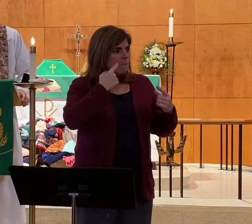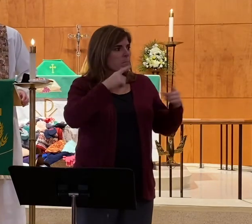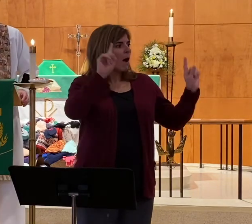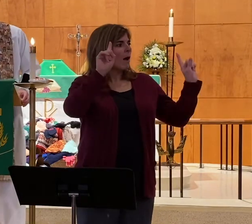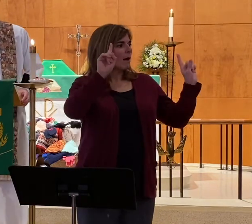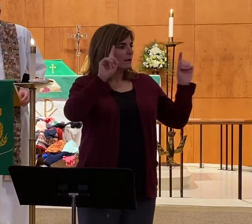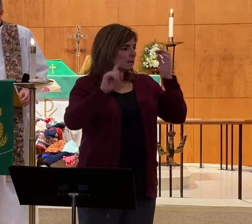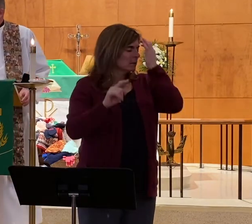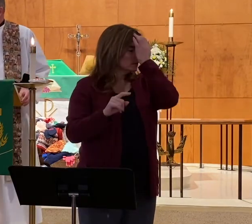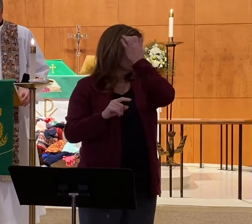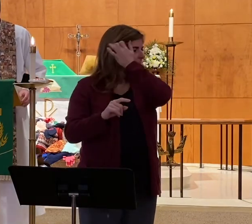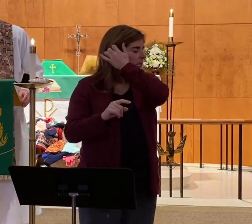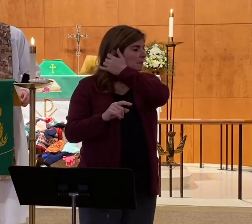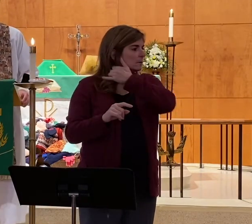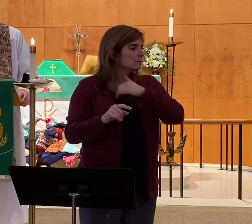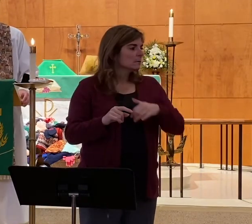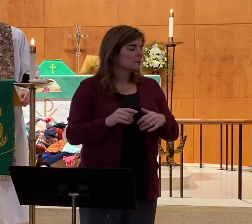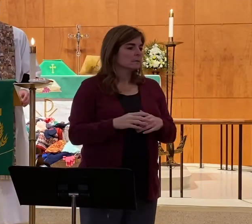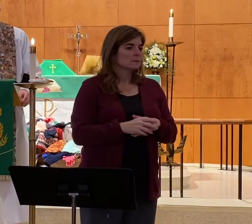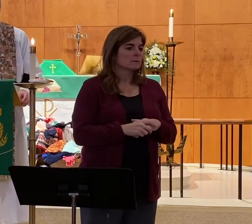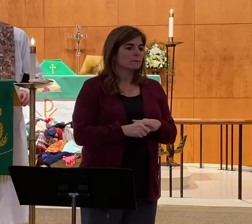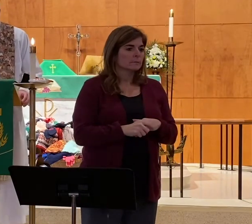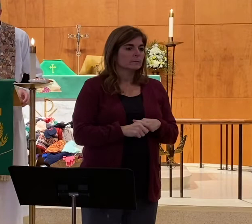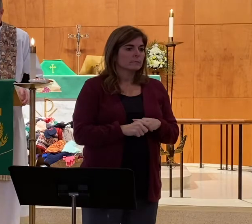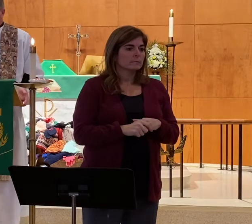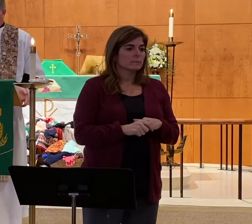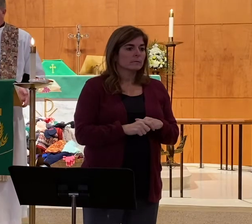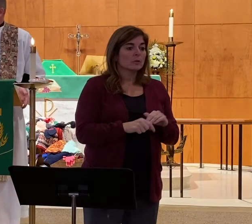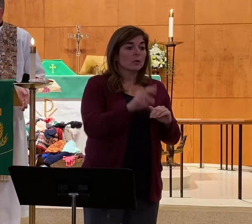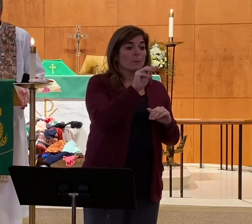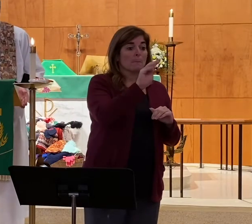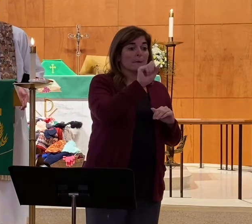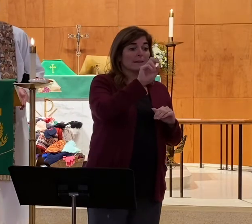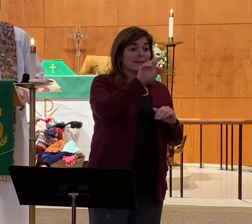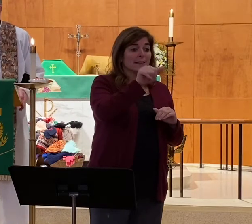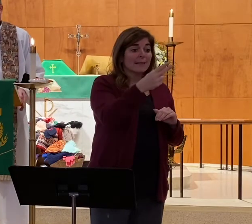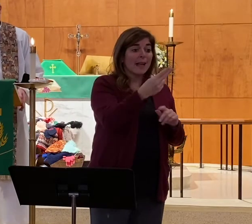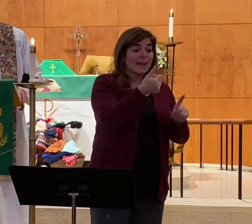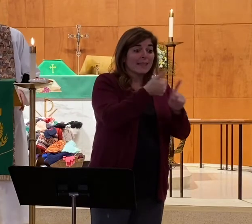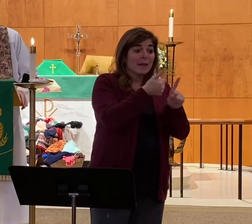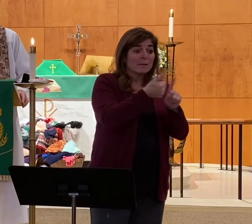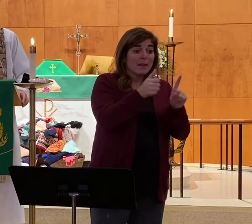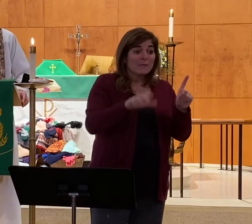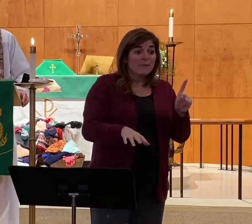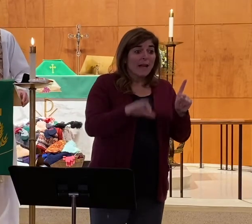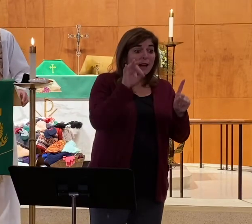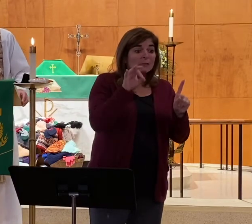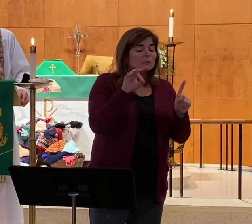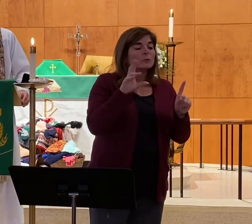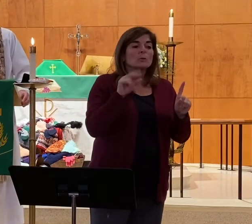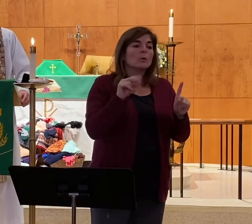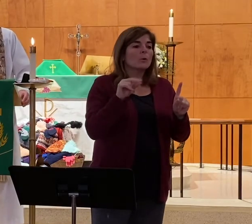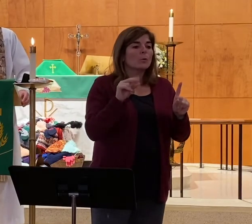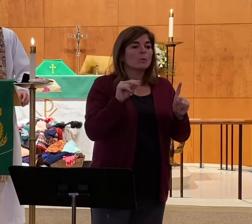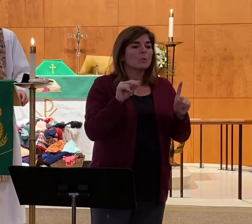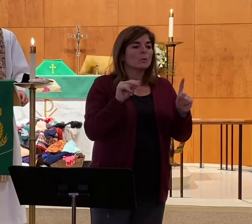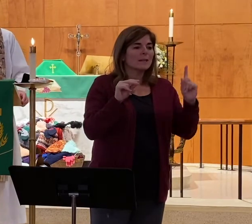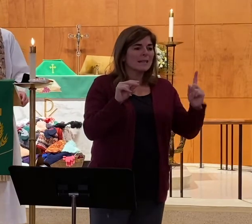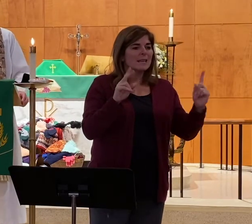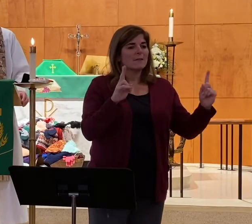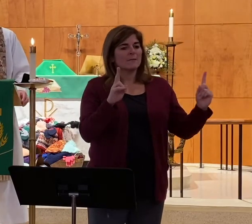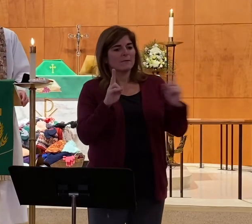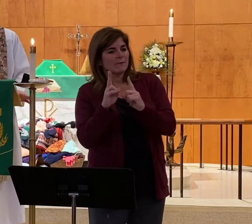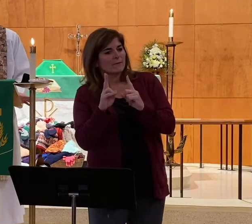Likewise, the disciples find Messiah was not through their own personal searching and searching, but